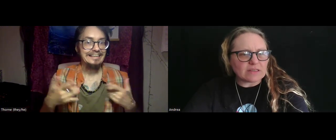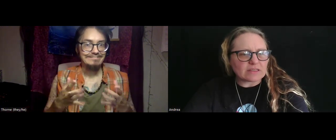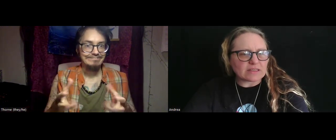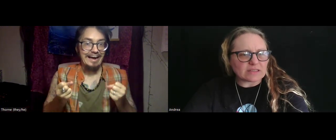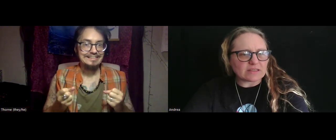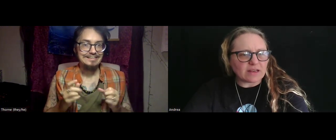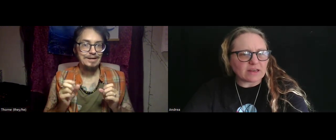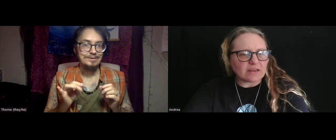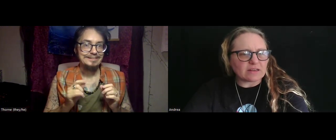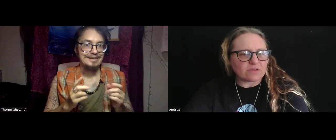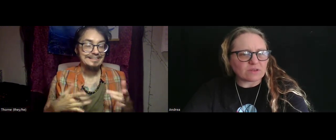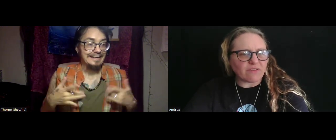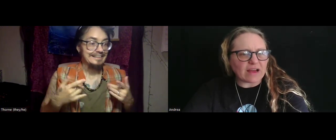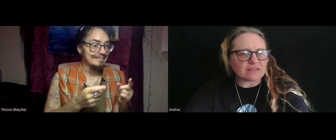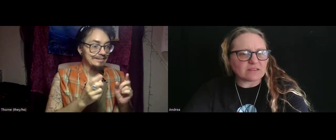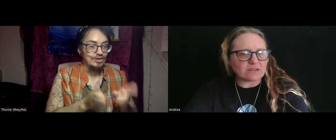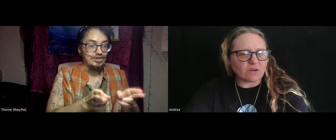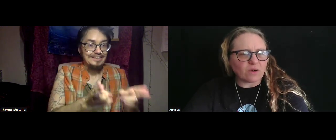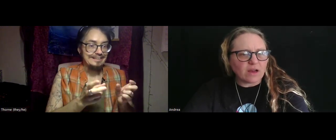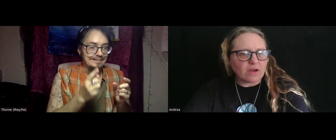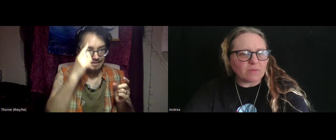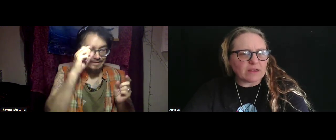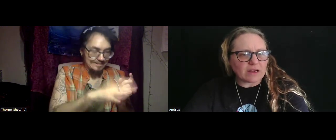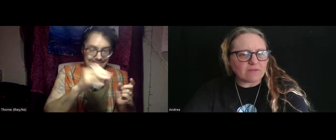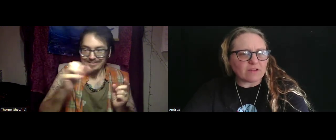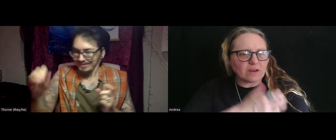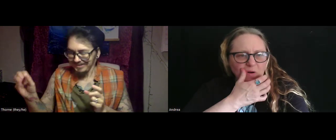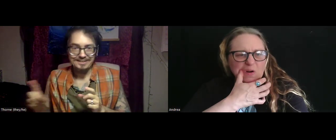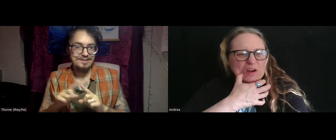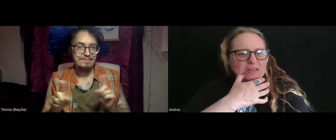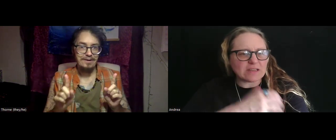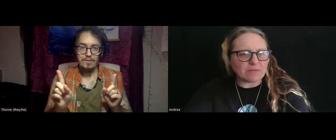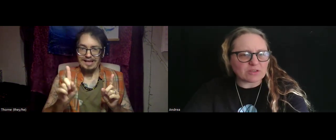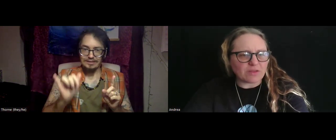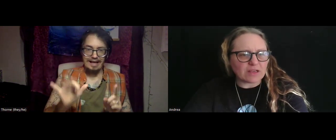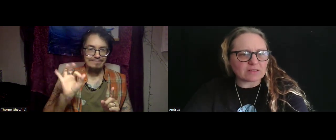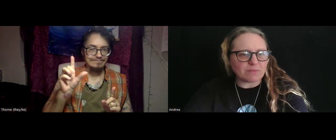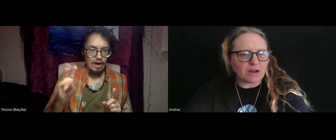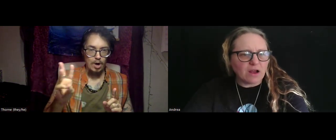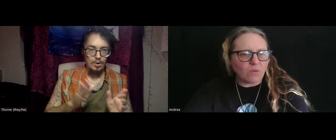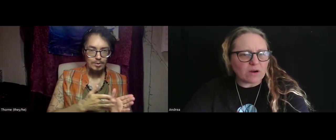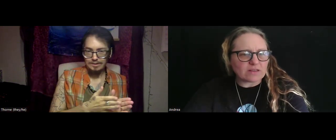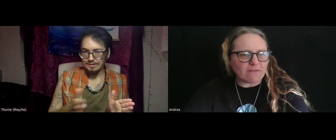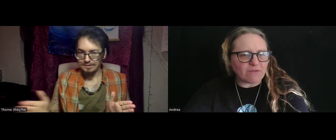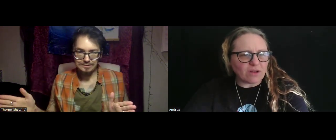Aries gets excited and so it's fast. And so it would be kind of in a hurry to say a bunch of things, but where's that